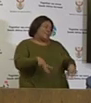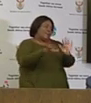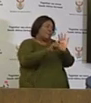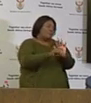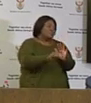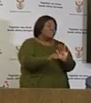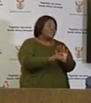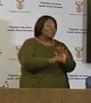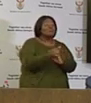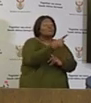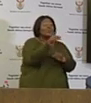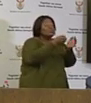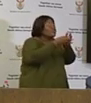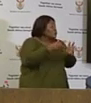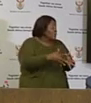important.